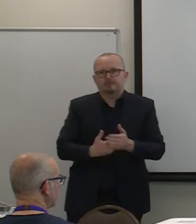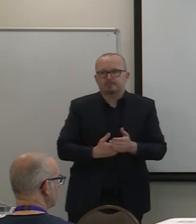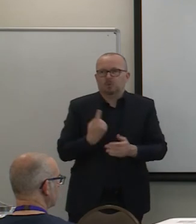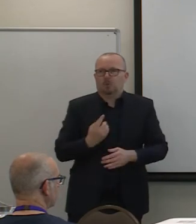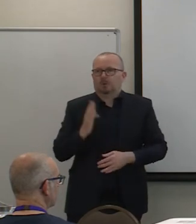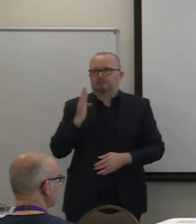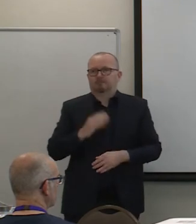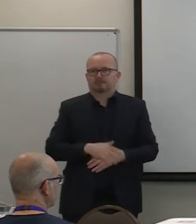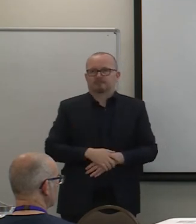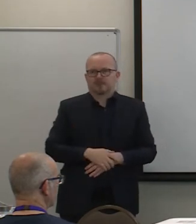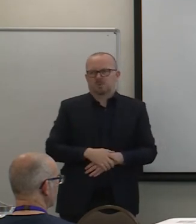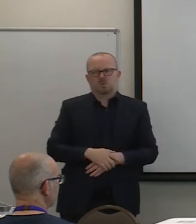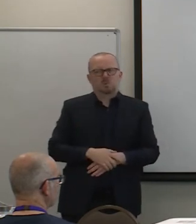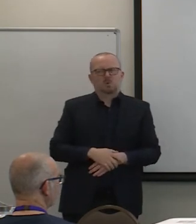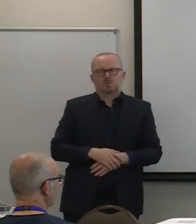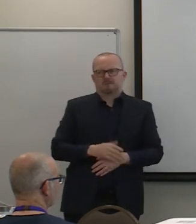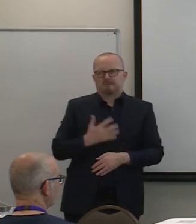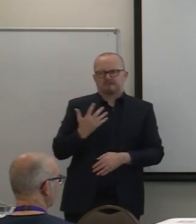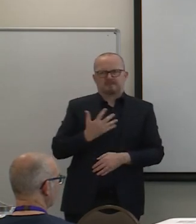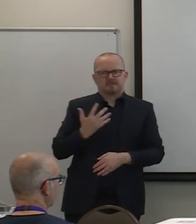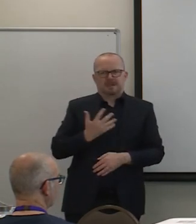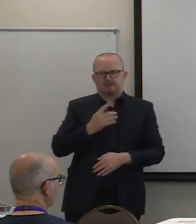What's that, like 15, 20?